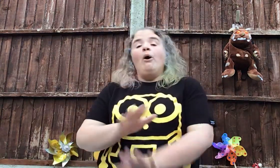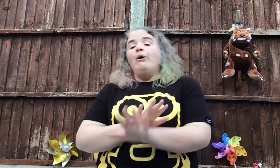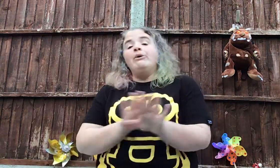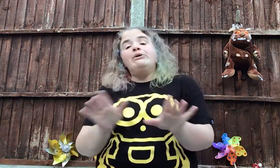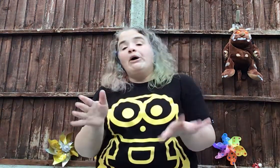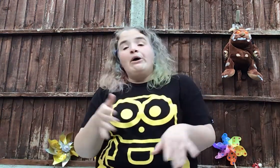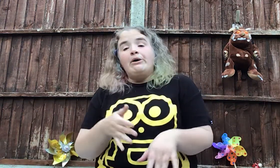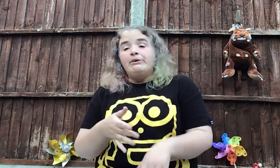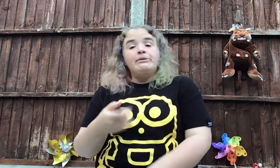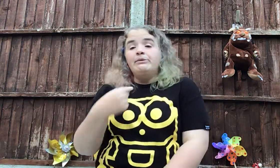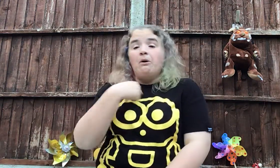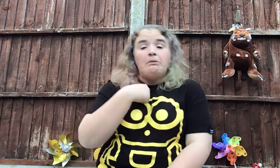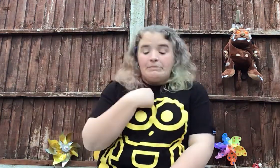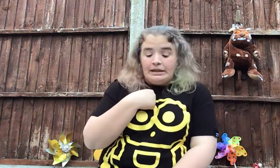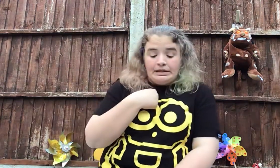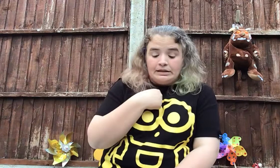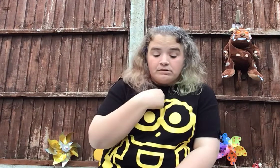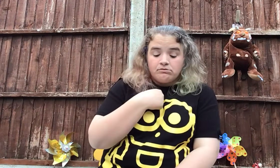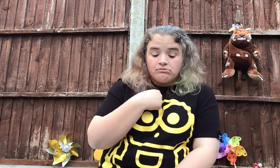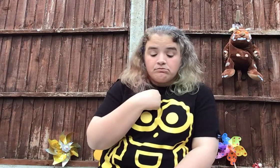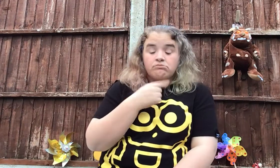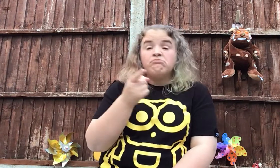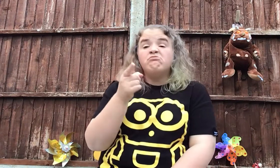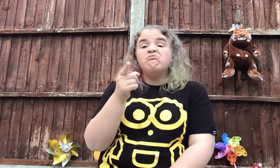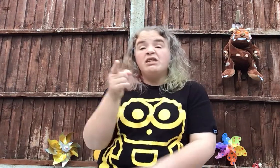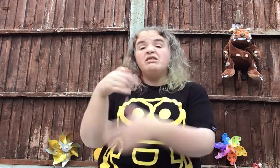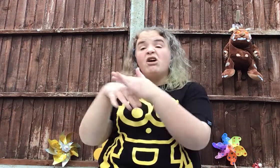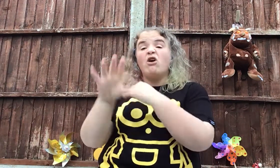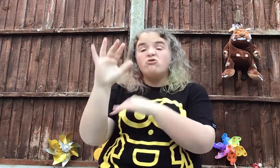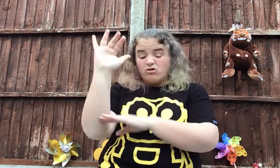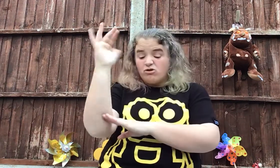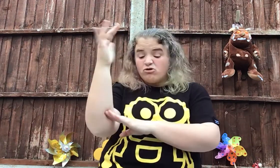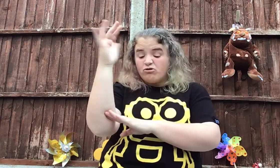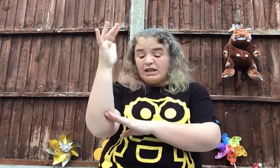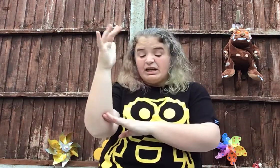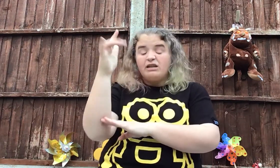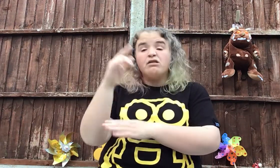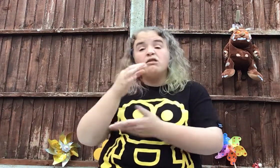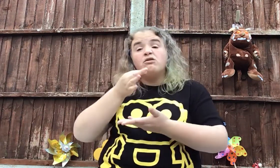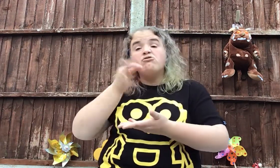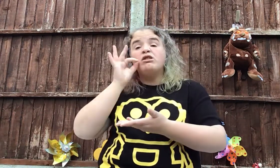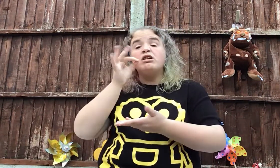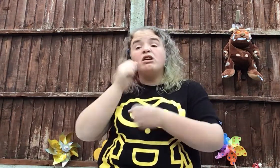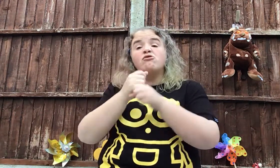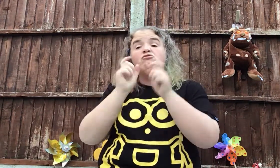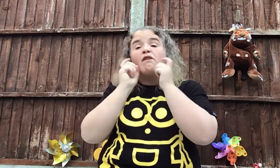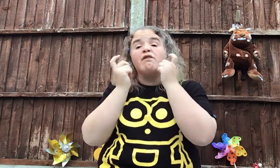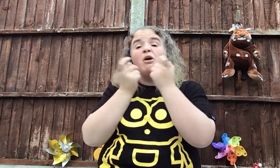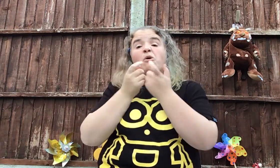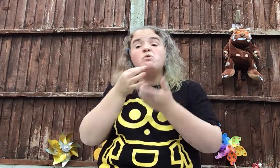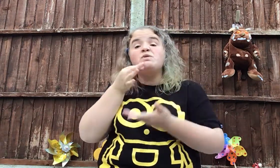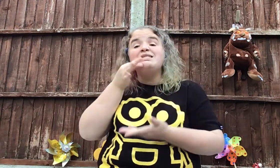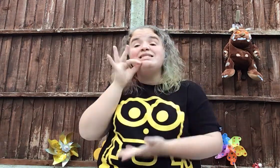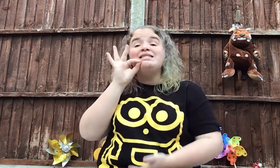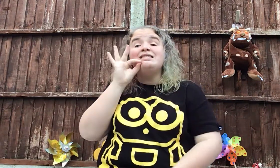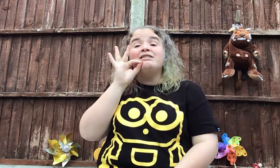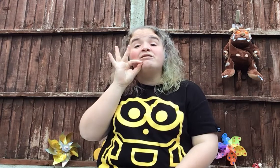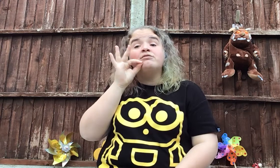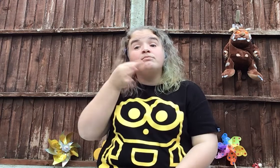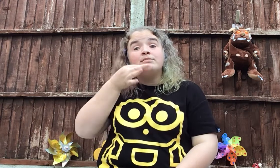Oh no, not me. He's under the tree, drinking Gruffalo tea. There's